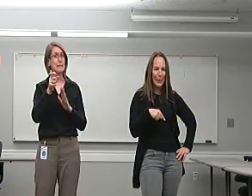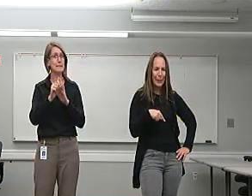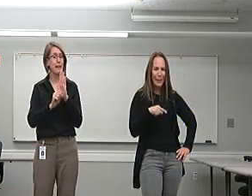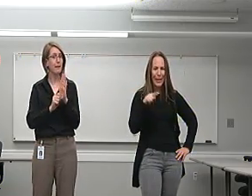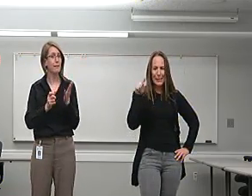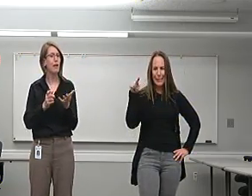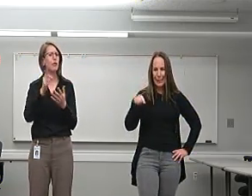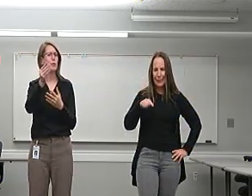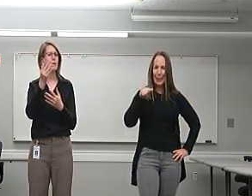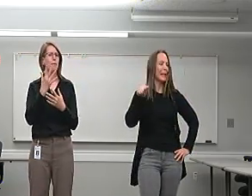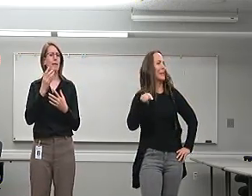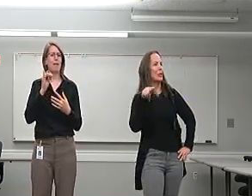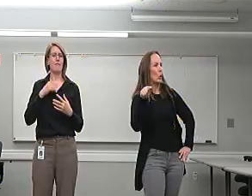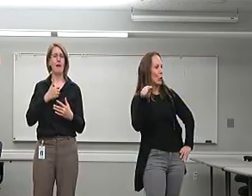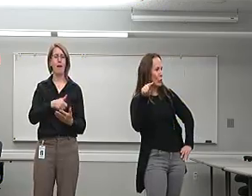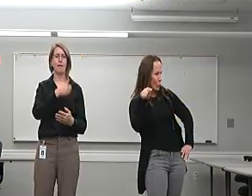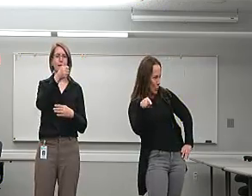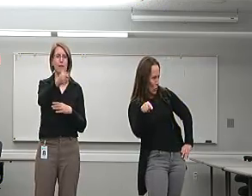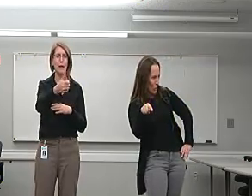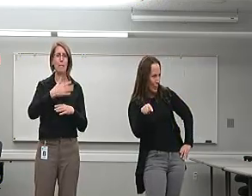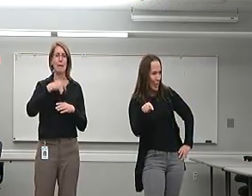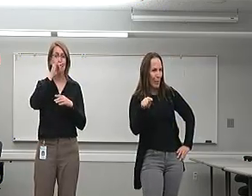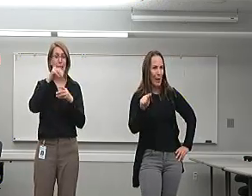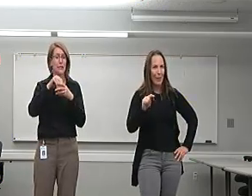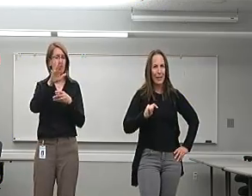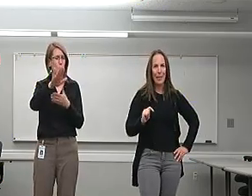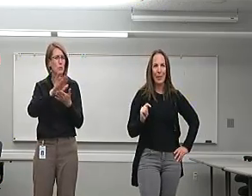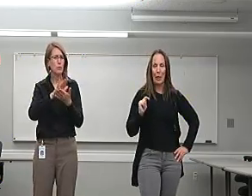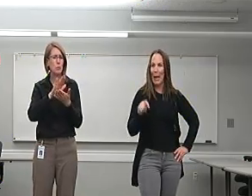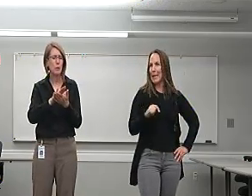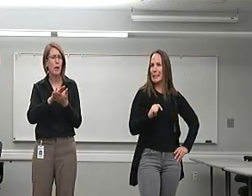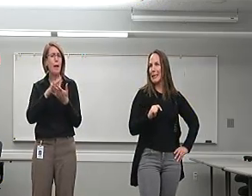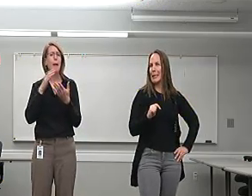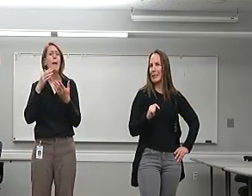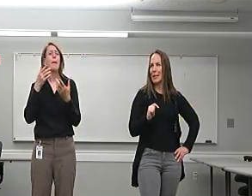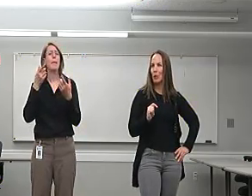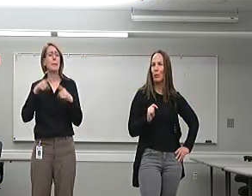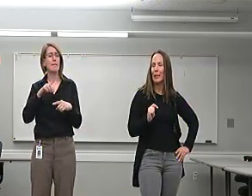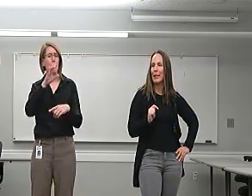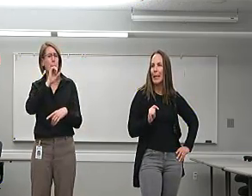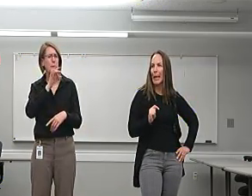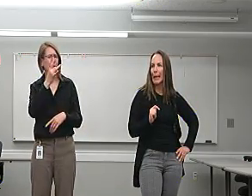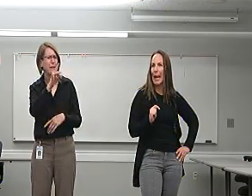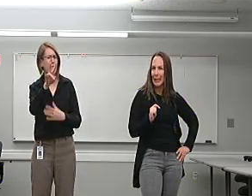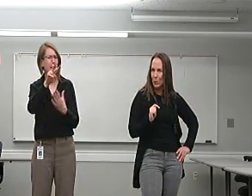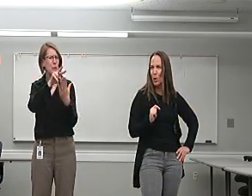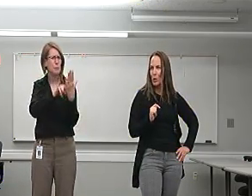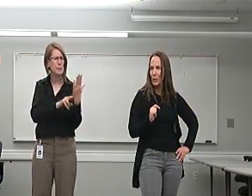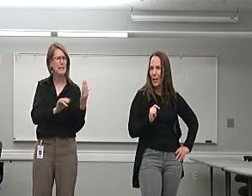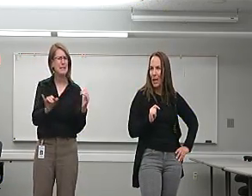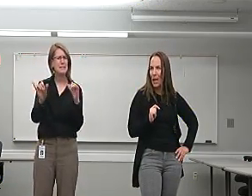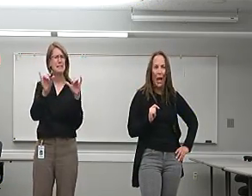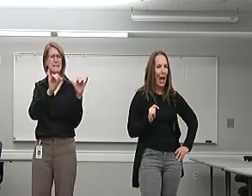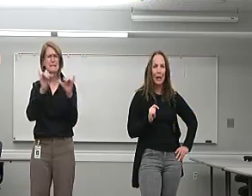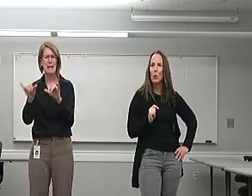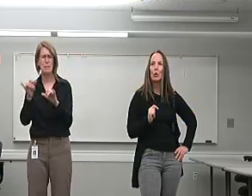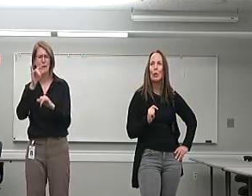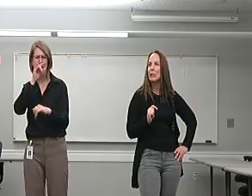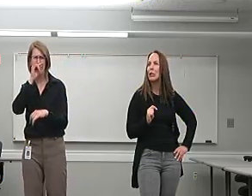my kid in your school, by the time they're 18, they can read like an 8-year-old? I don't trust